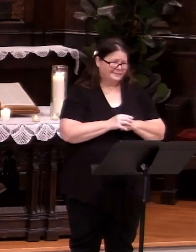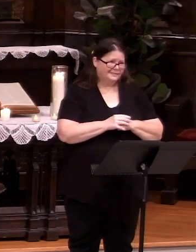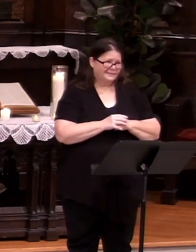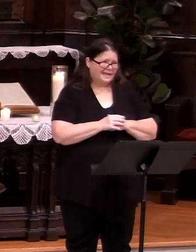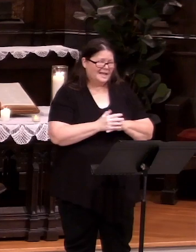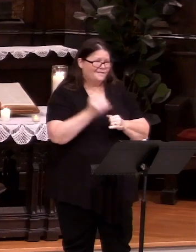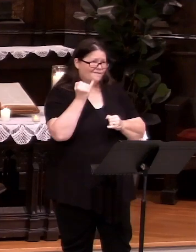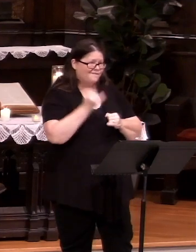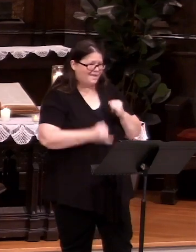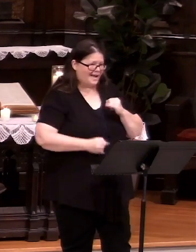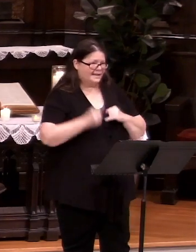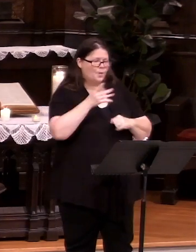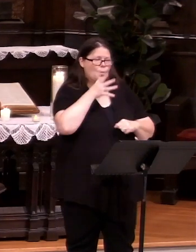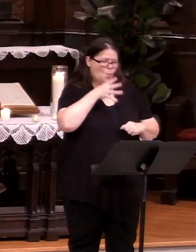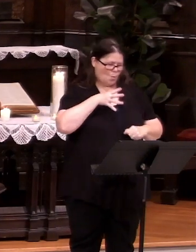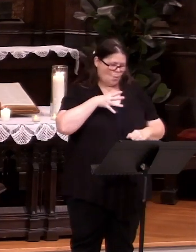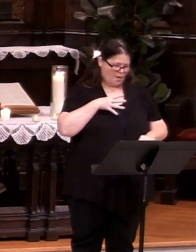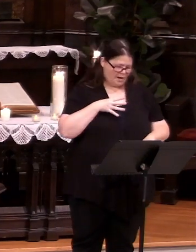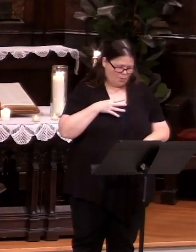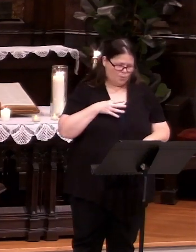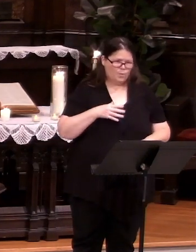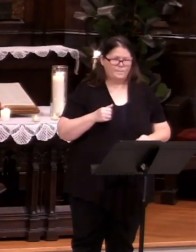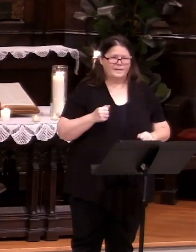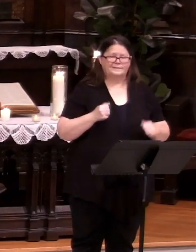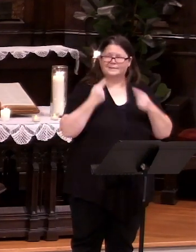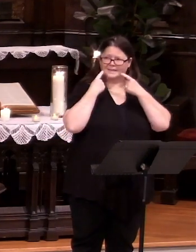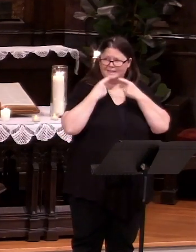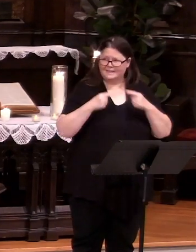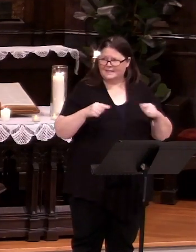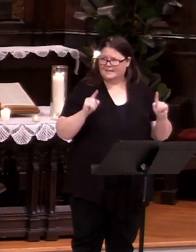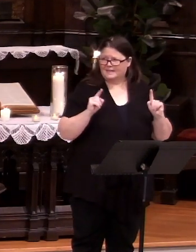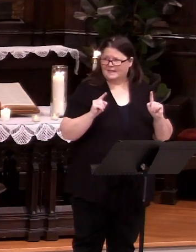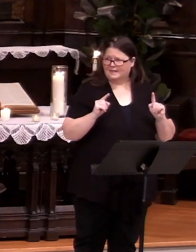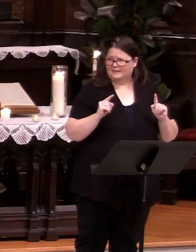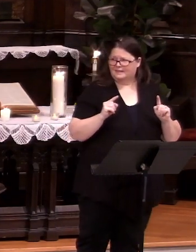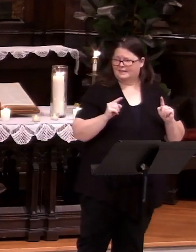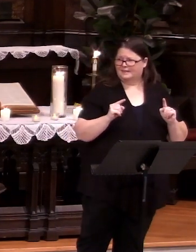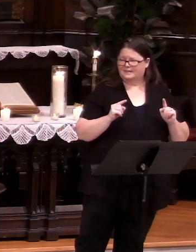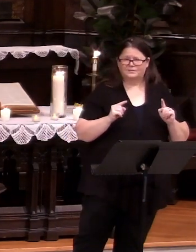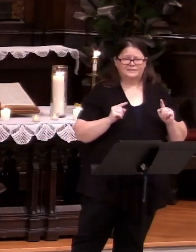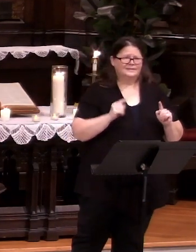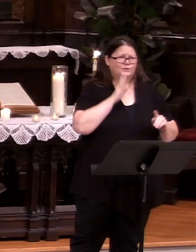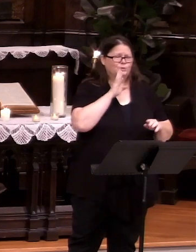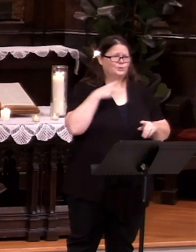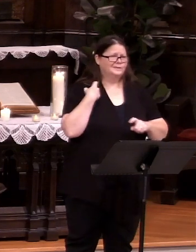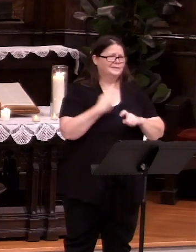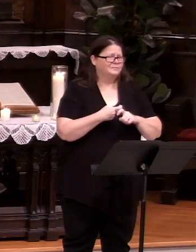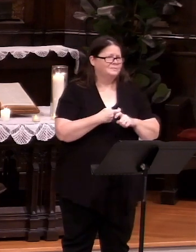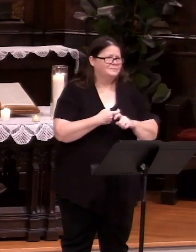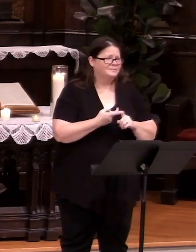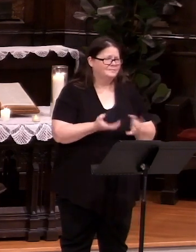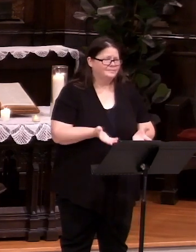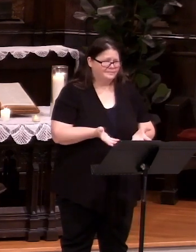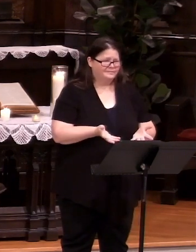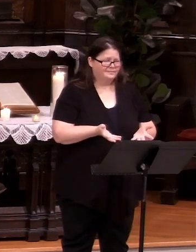one woman courageously blurted out, "Chiquita blanquita bonita, ¿por qué estás